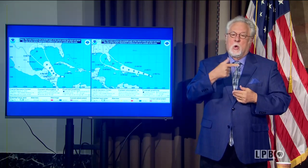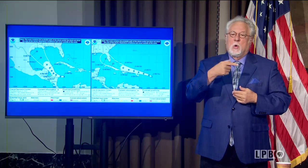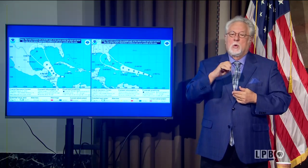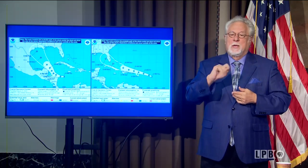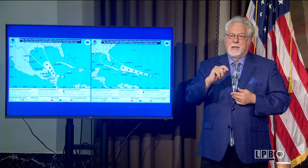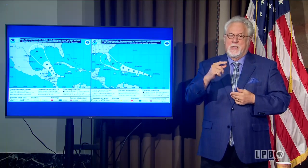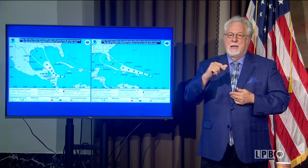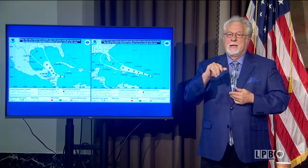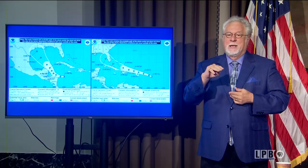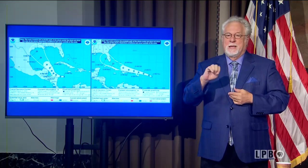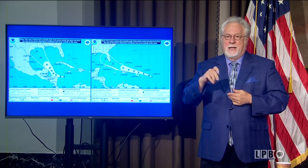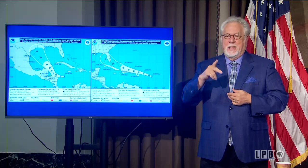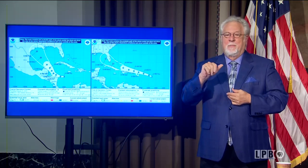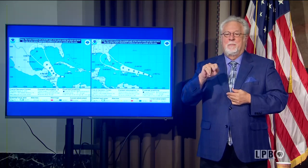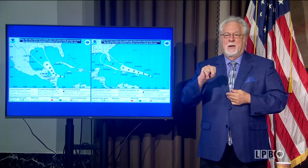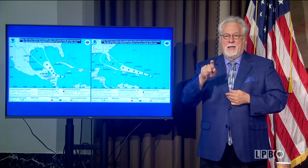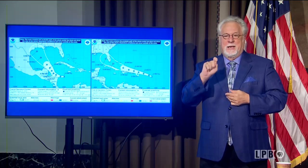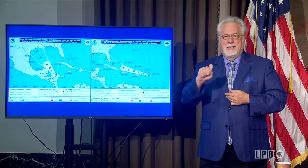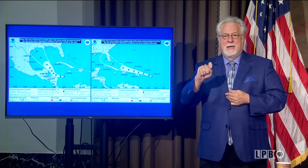if you haven't done so.